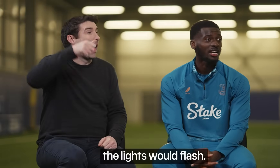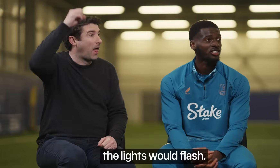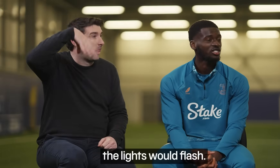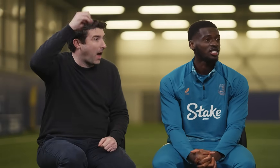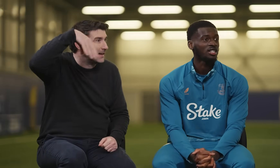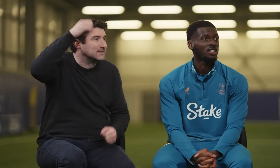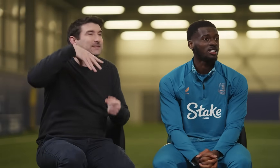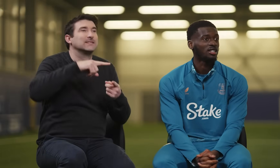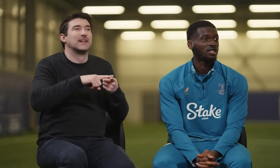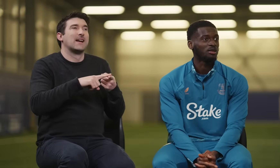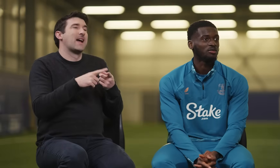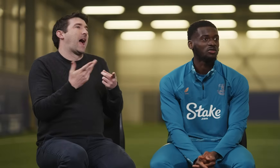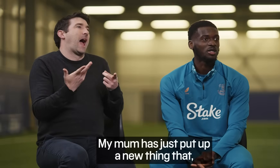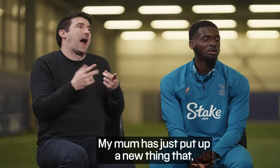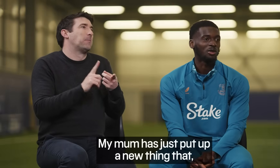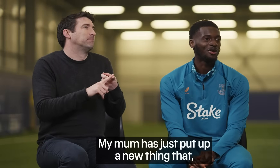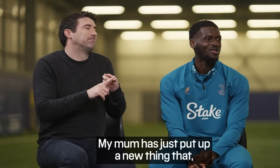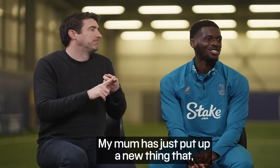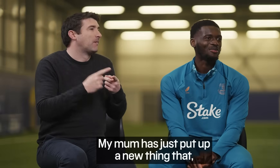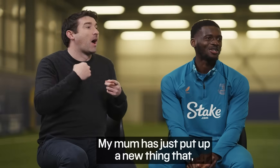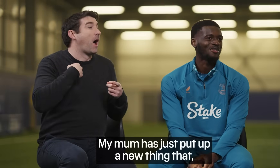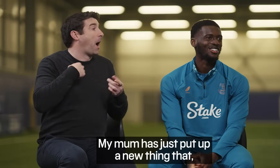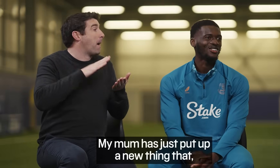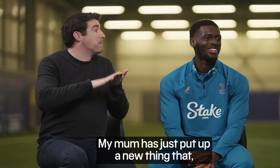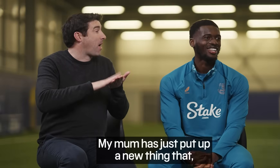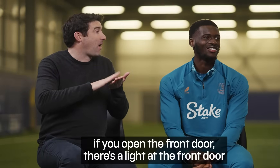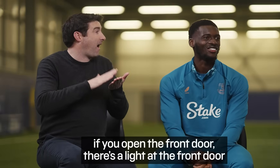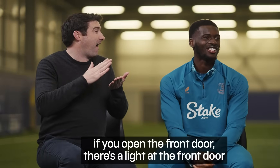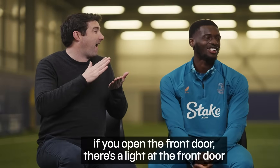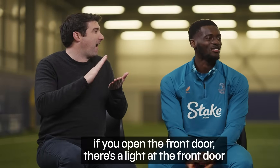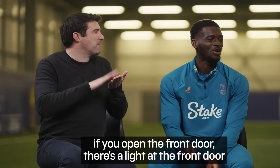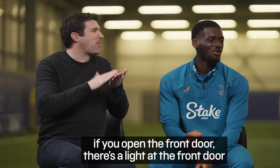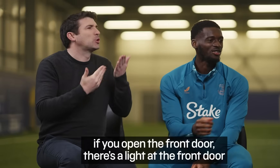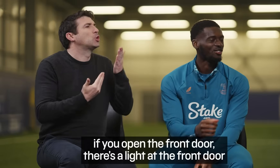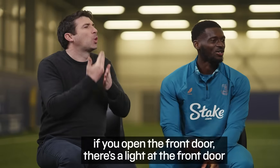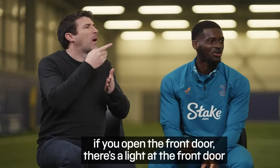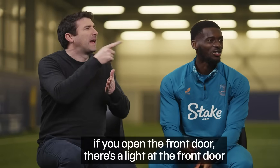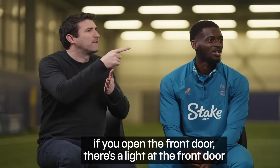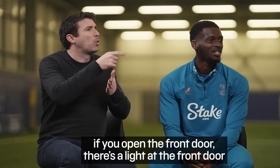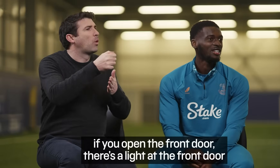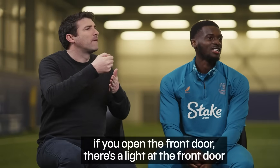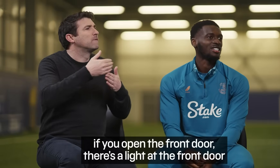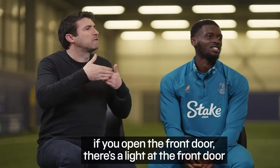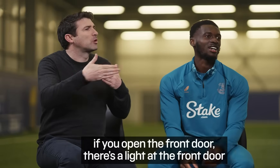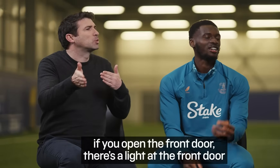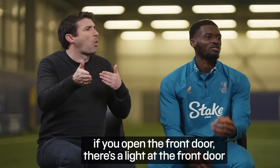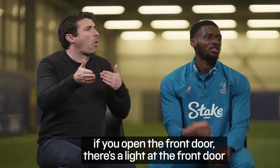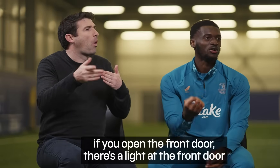flash. My mum's just put up a new thing, like if you open the front door, there's a light at the front door that